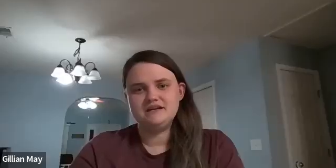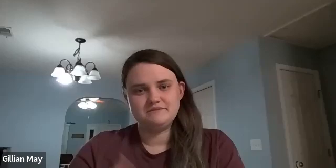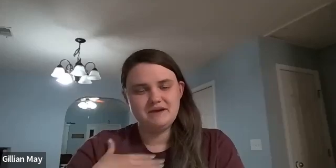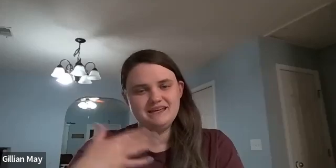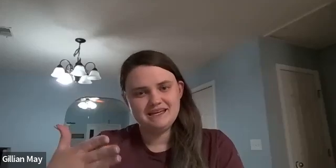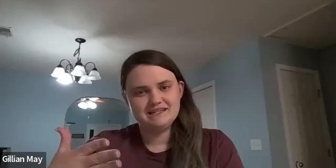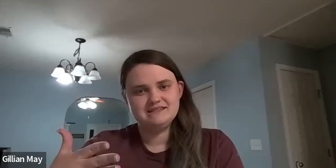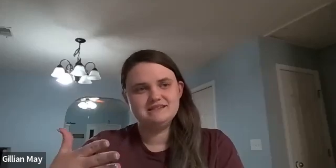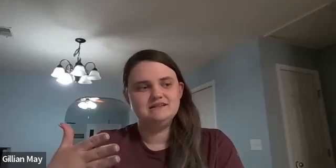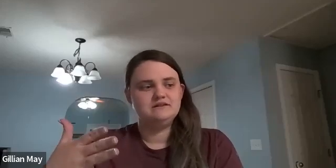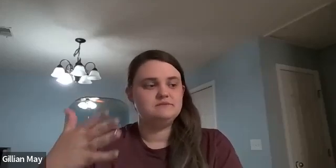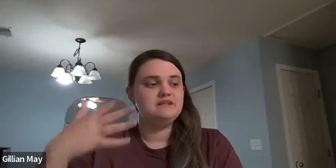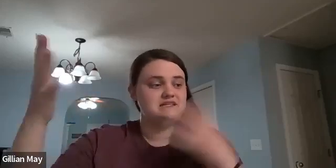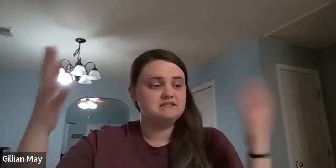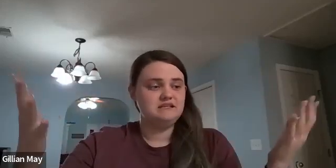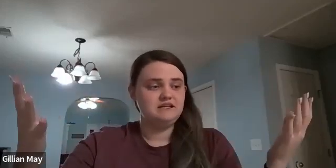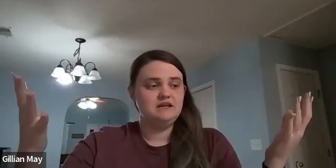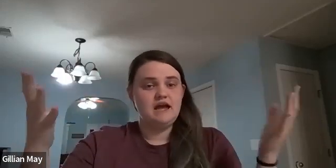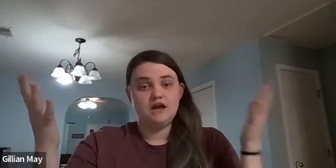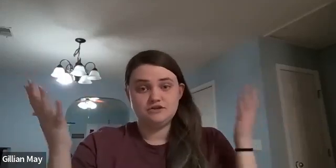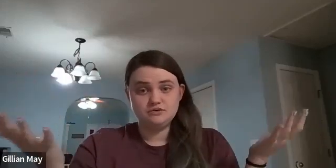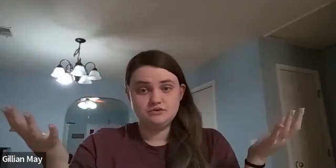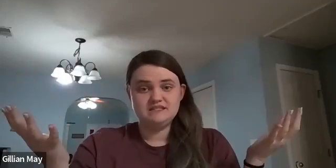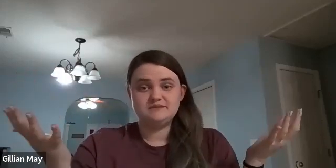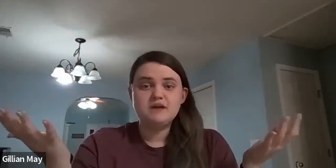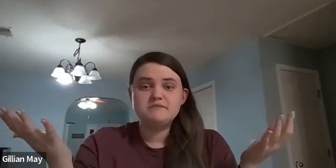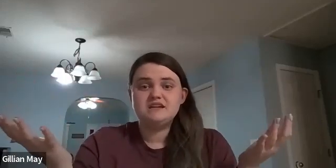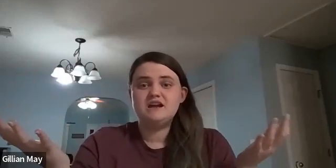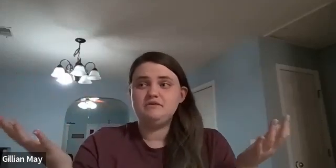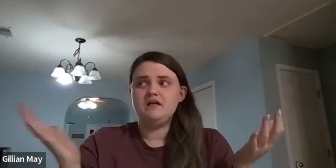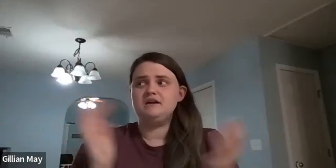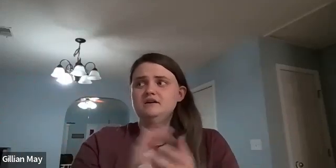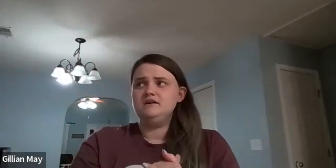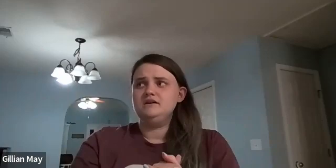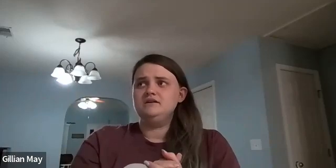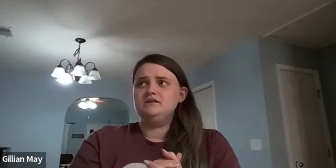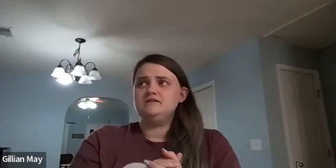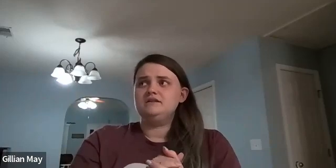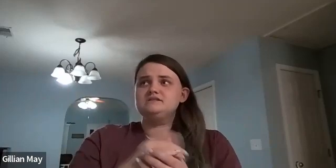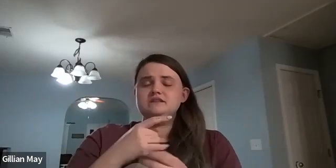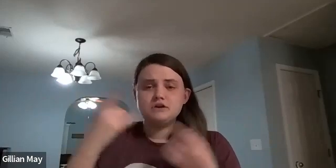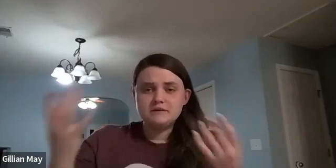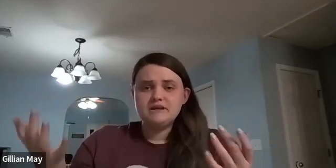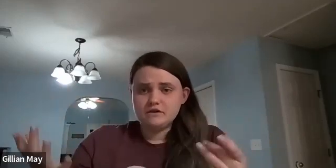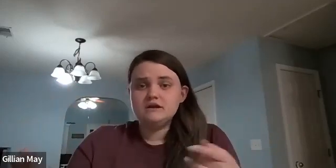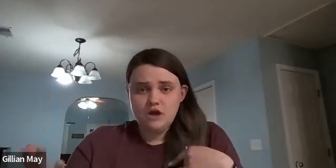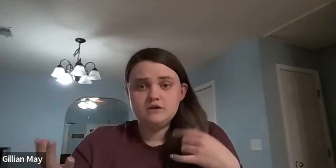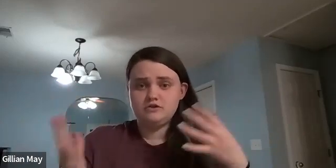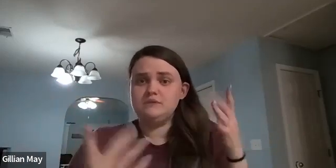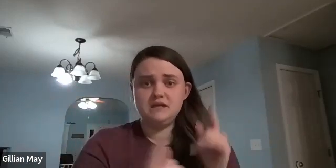some of the kids I see at our school system, sometimes they kind of are like, they're going to talk, they're going to meet